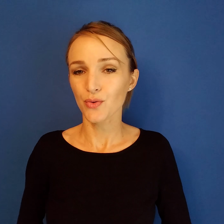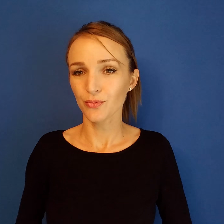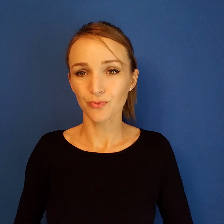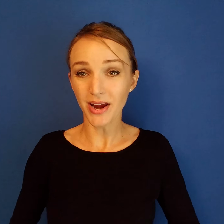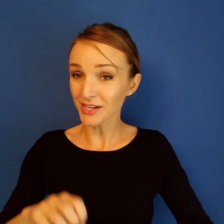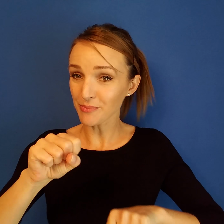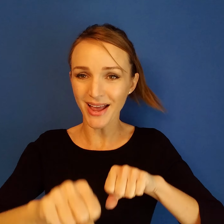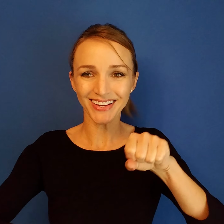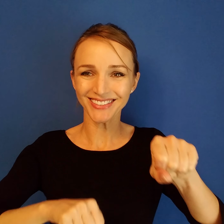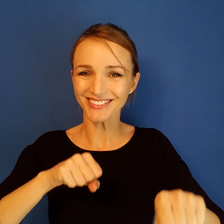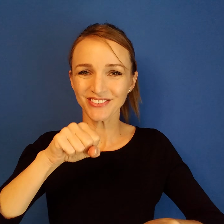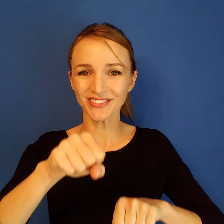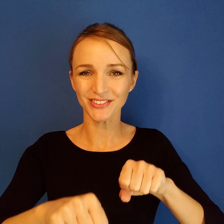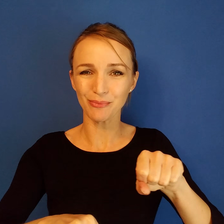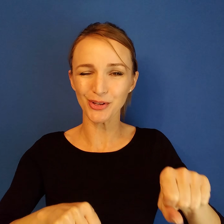Riding a bike. Similar.